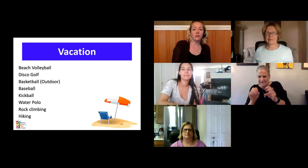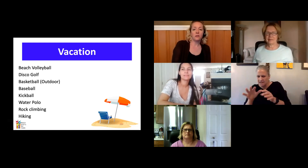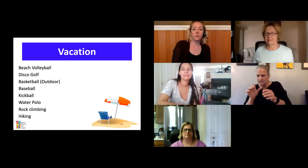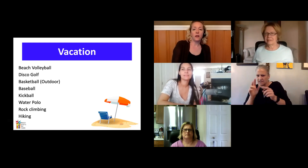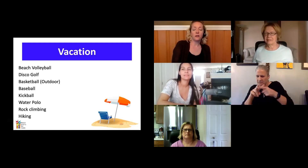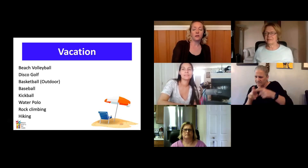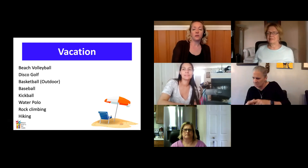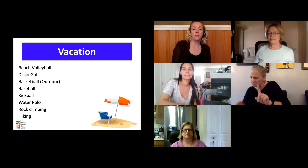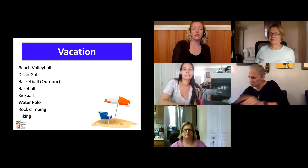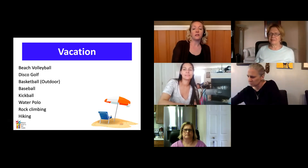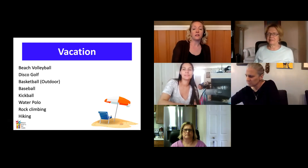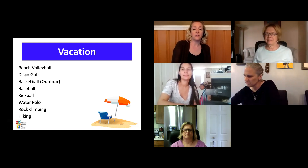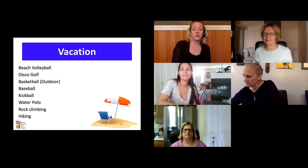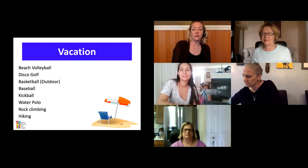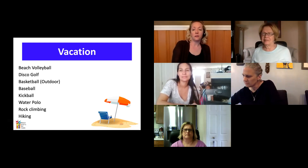in sentences.